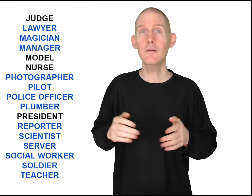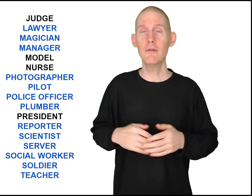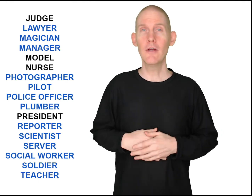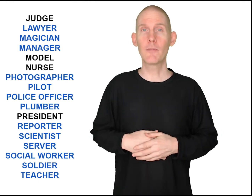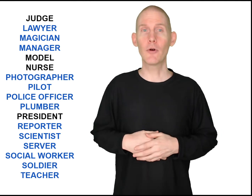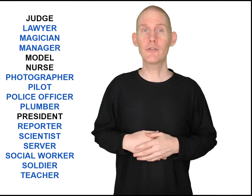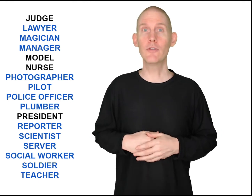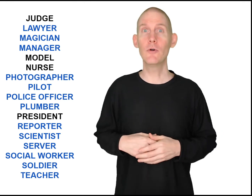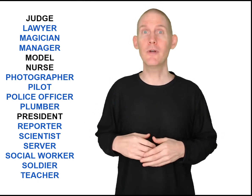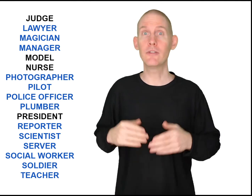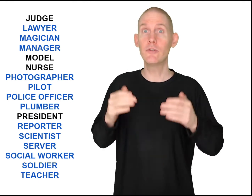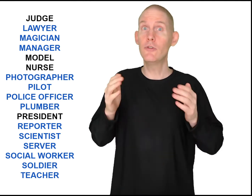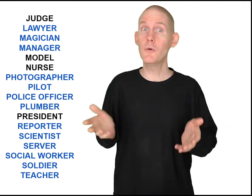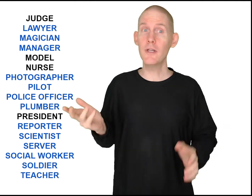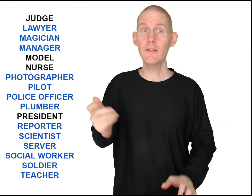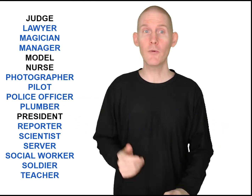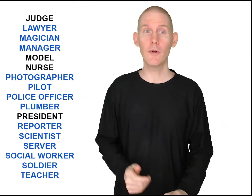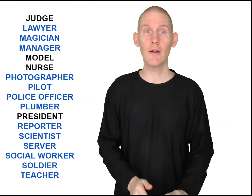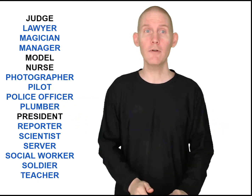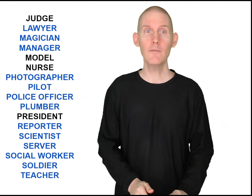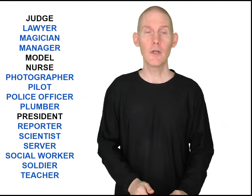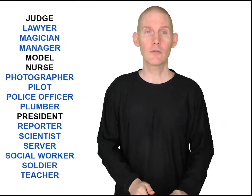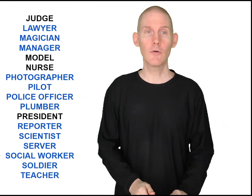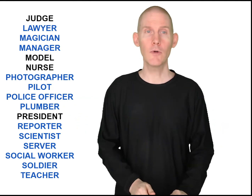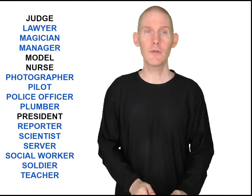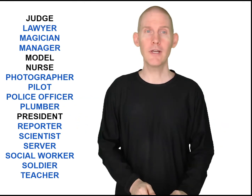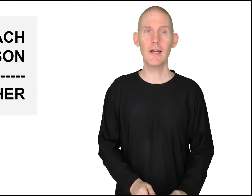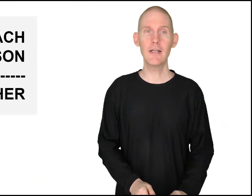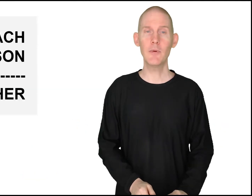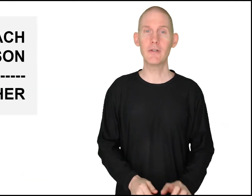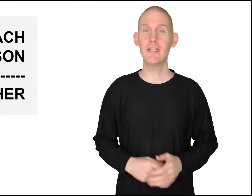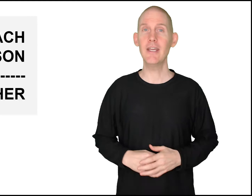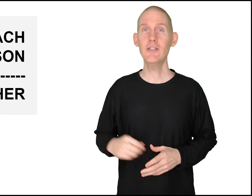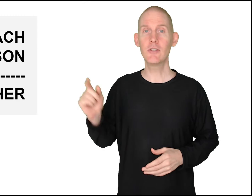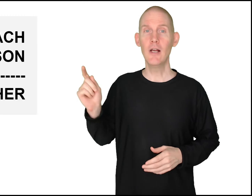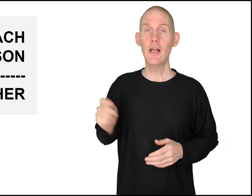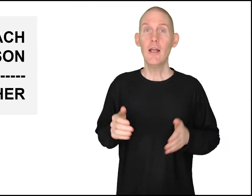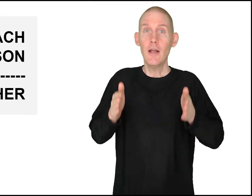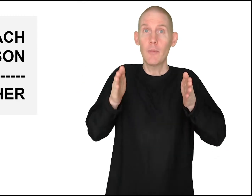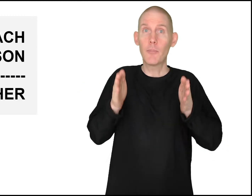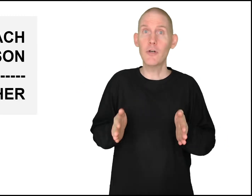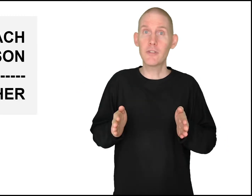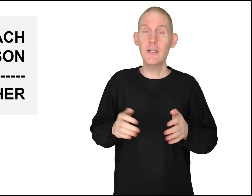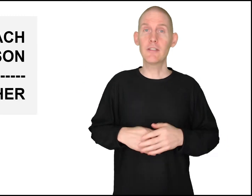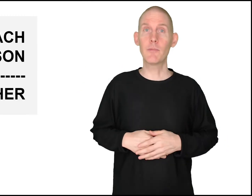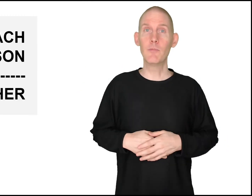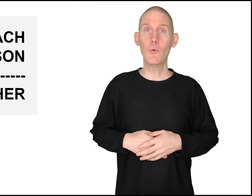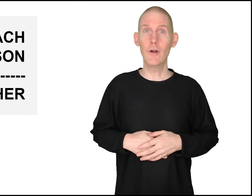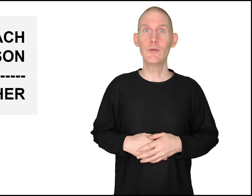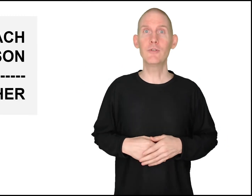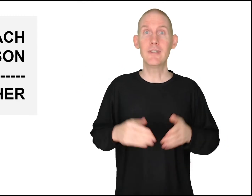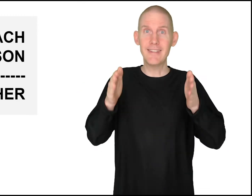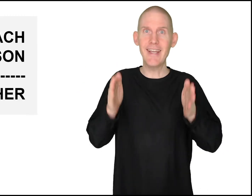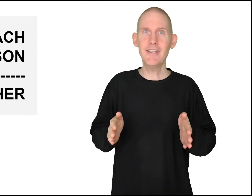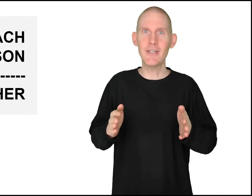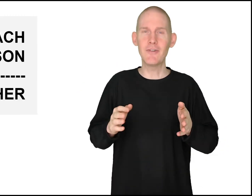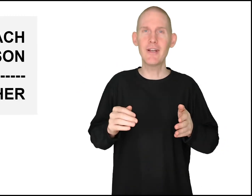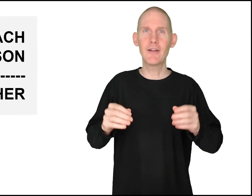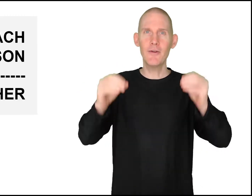the person who is doing whatever. So if we were talking about teach, person is the one who's teaching, right? They're the